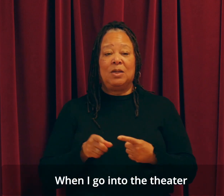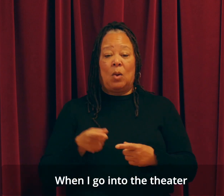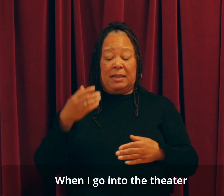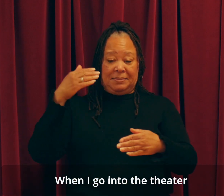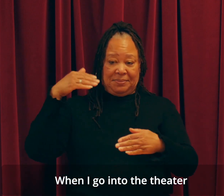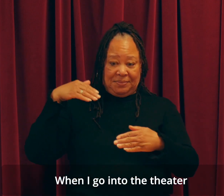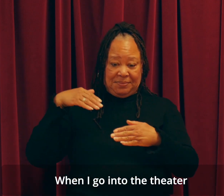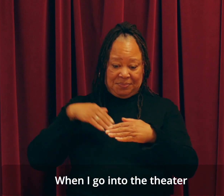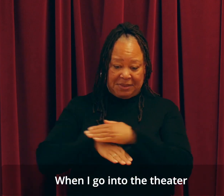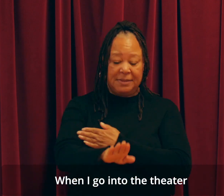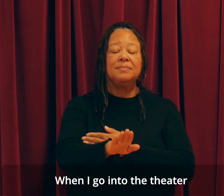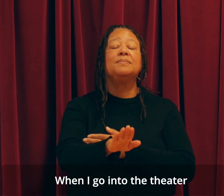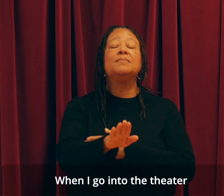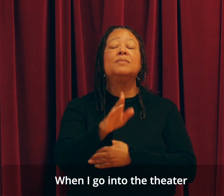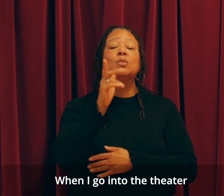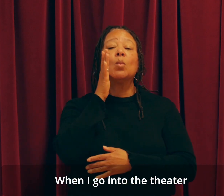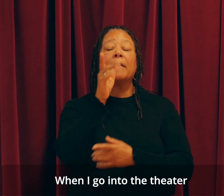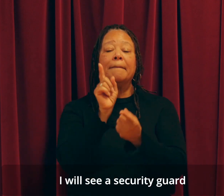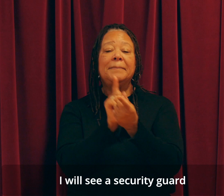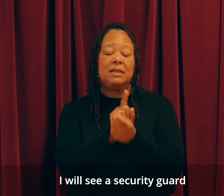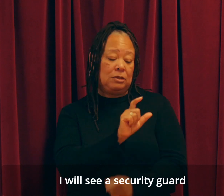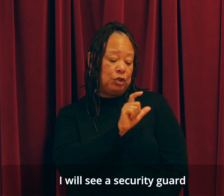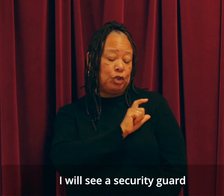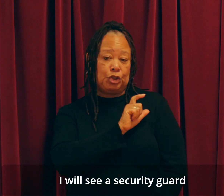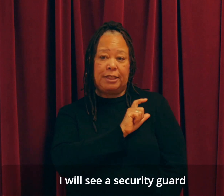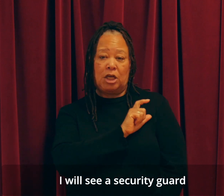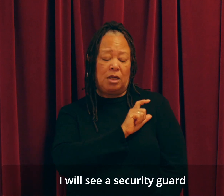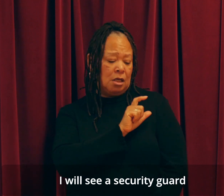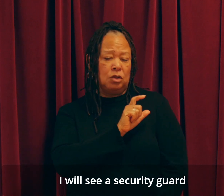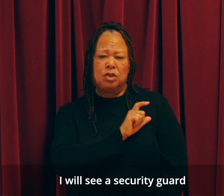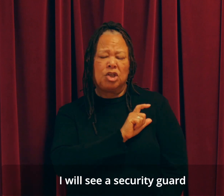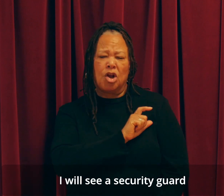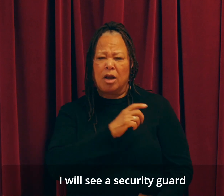When I go into the theater, I will see a security guard,